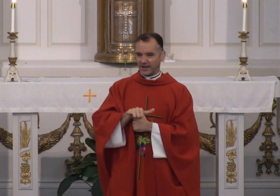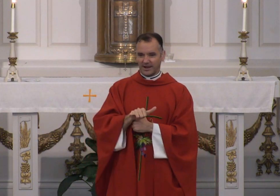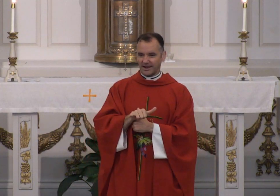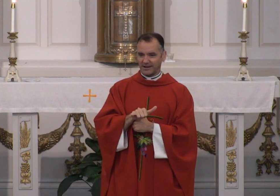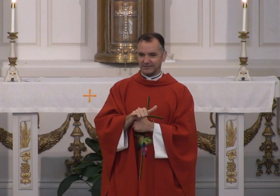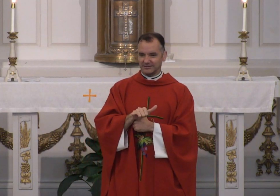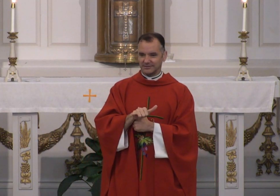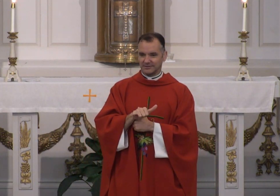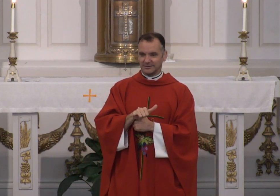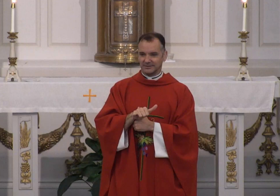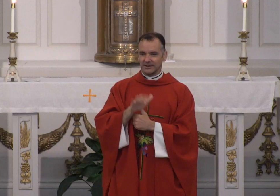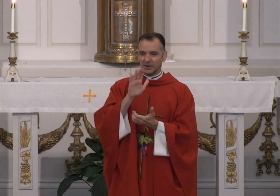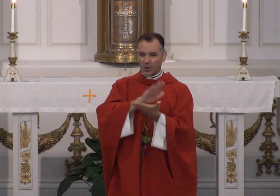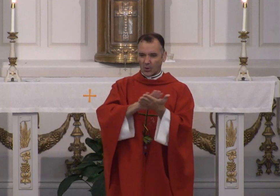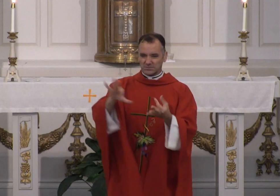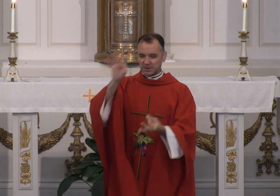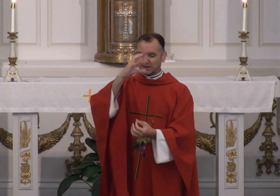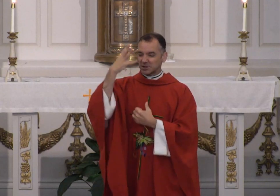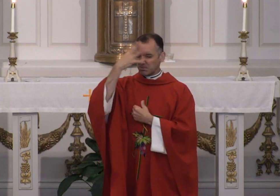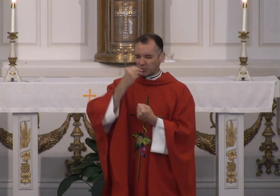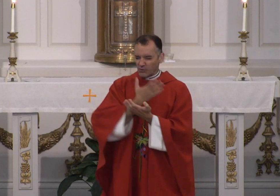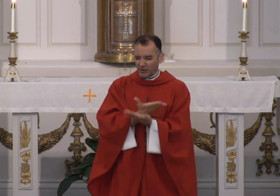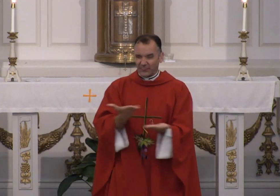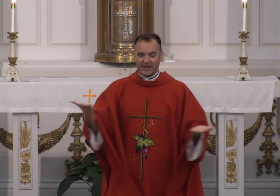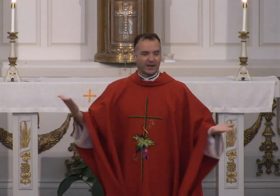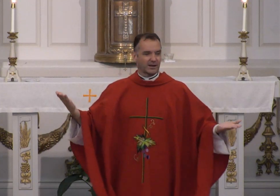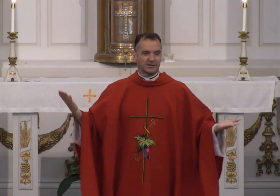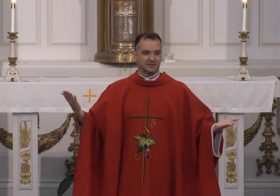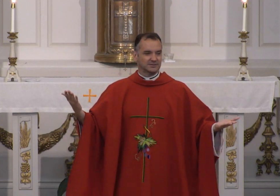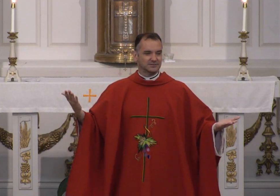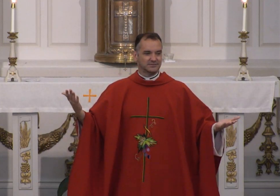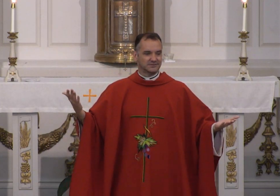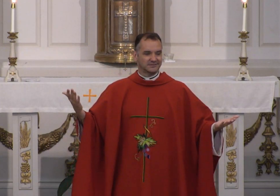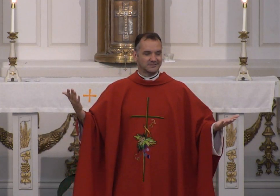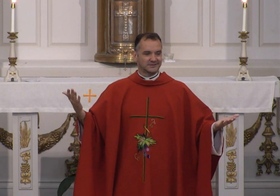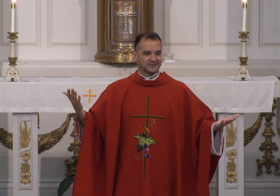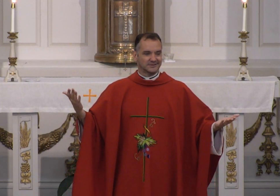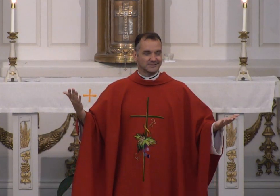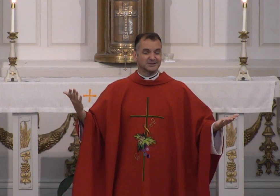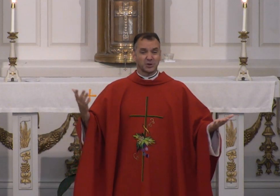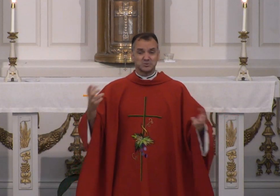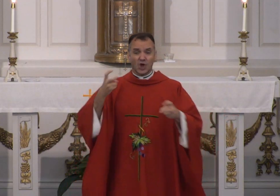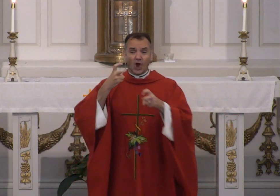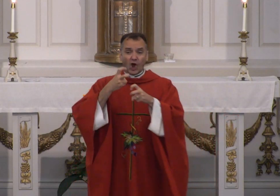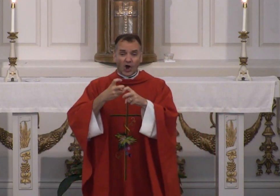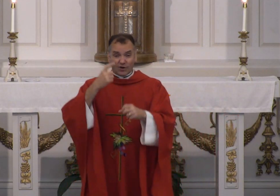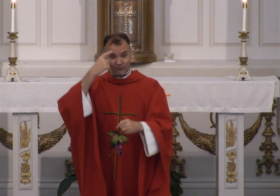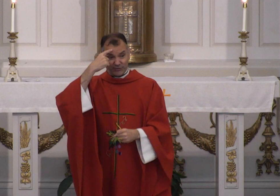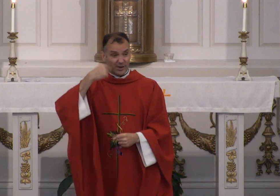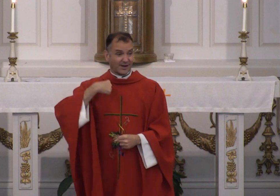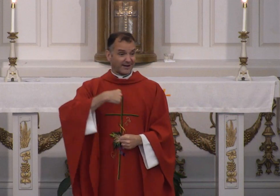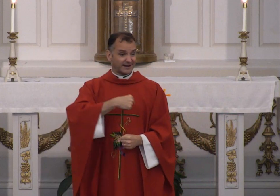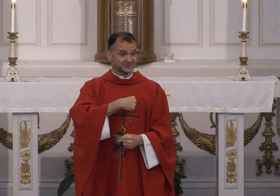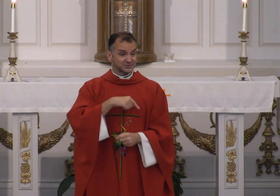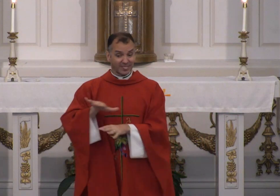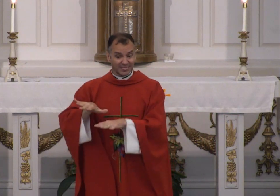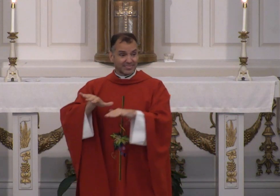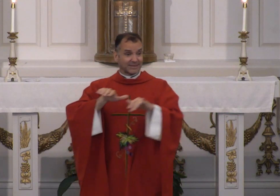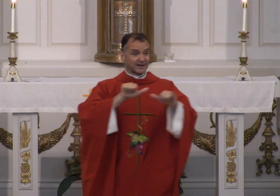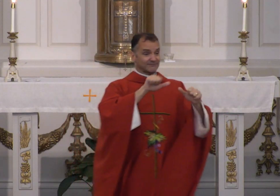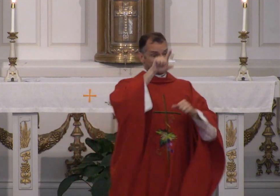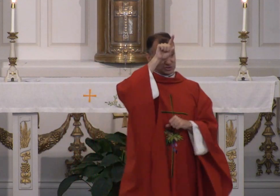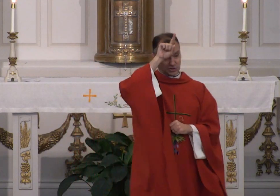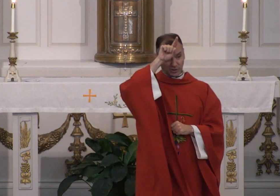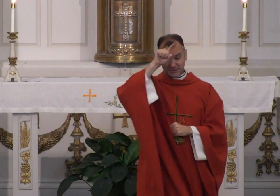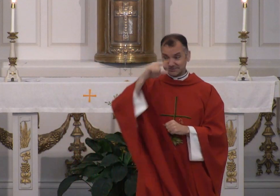of experience, and we shouldn't be afraid of that. The Holy Spirit does beautiful things at work among us.